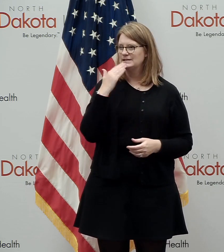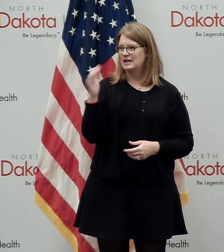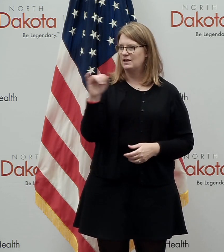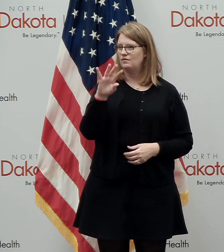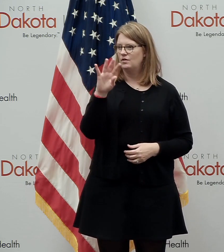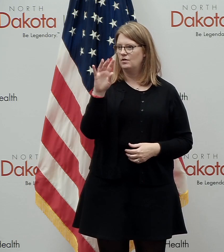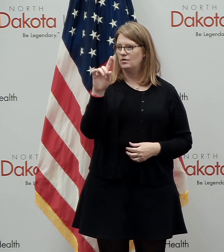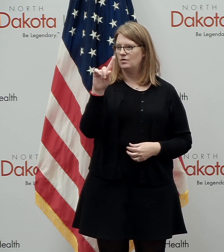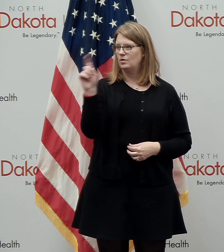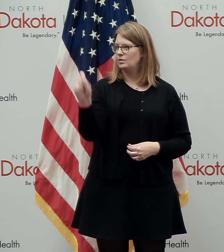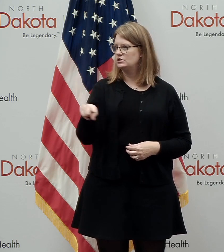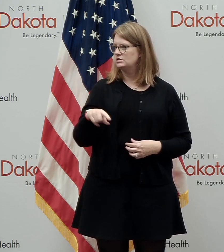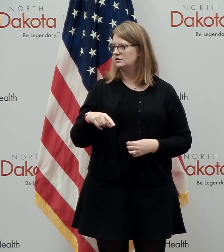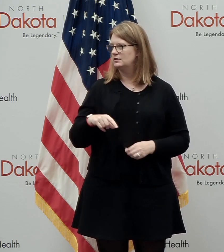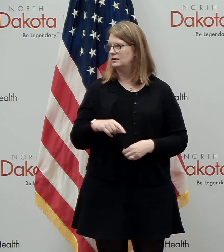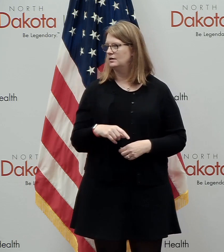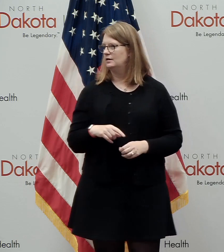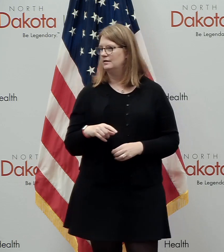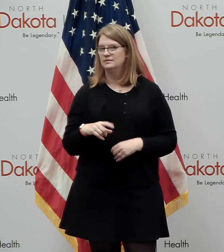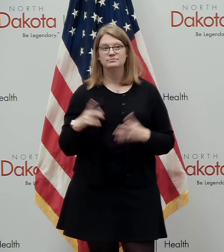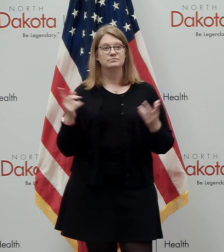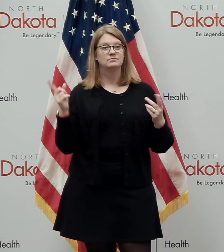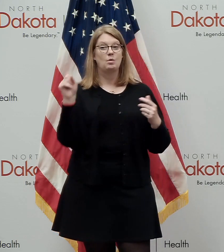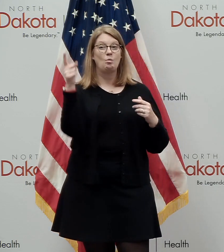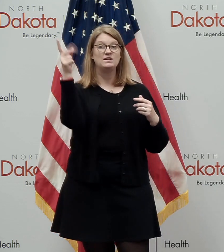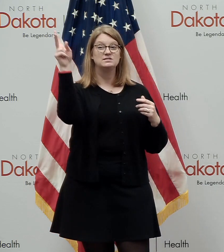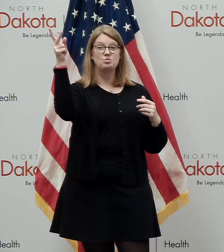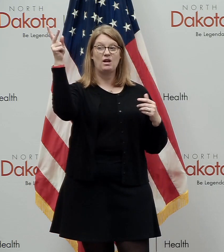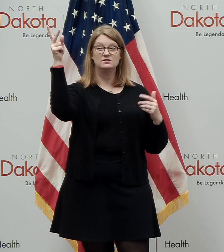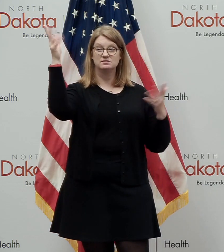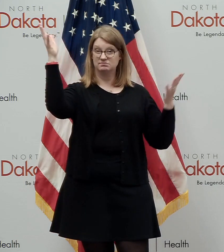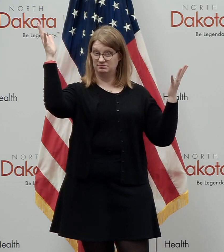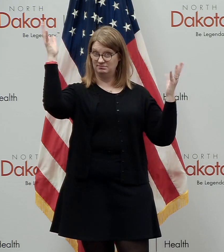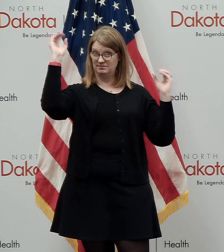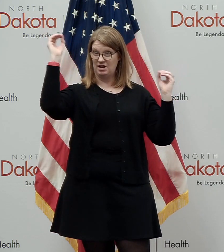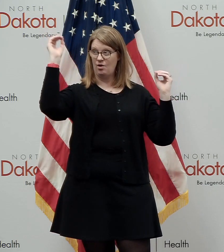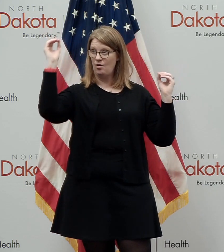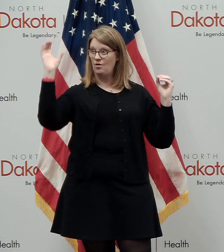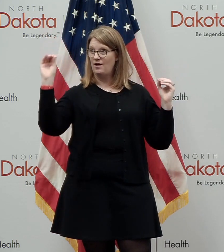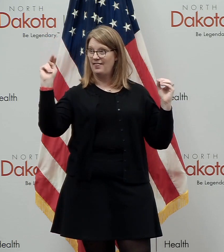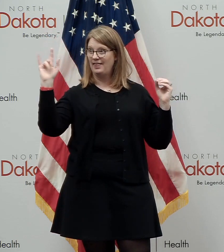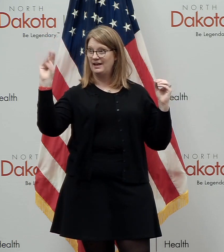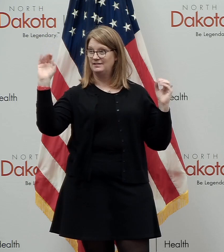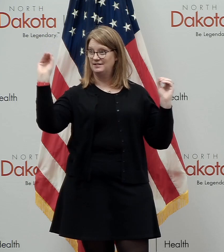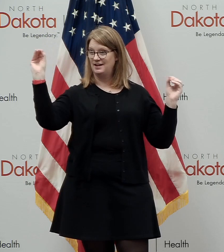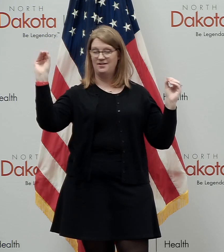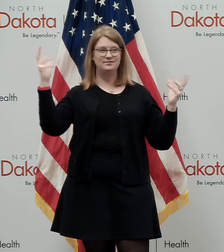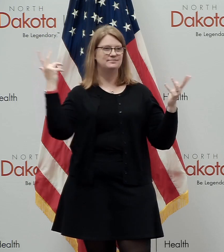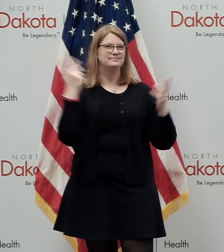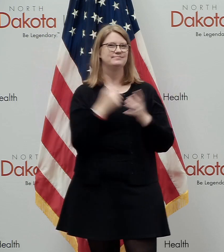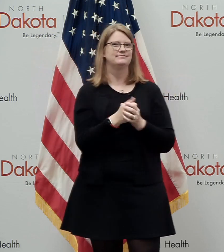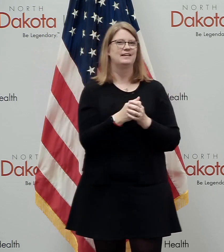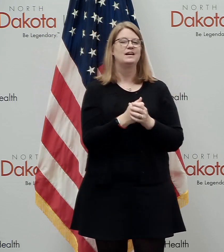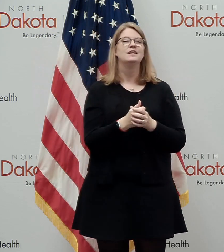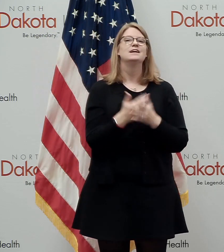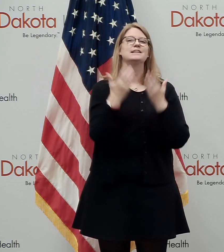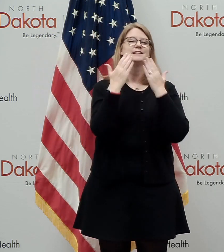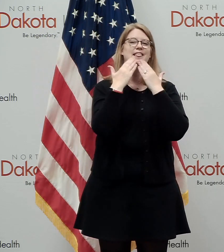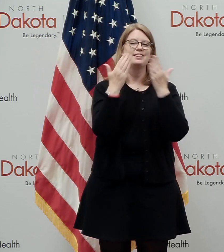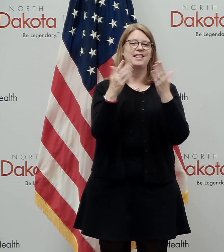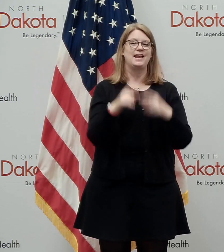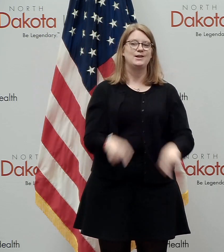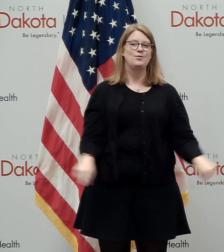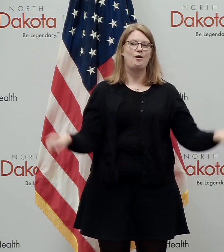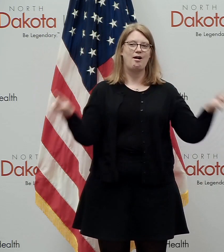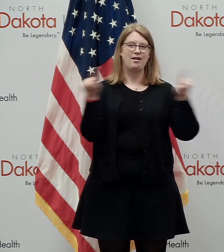Michelle. Going once, going twice. Nobody else online? Okay, again, want to thank you all for being